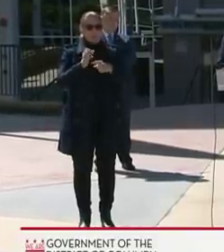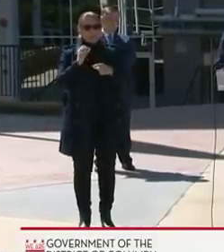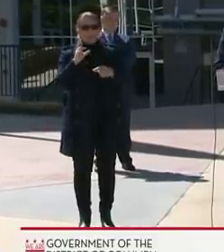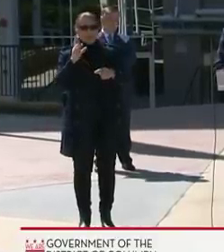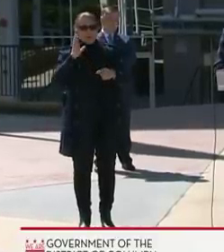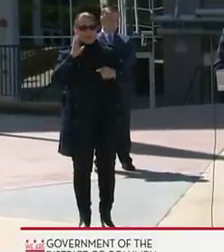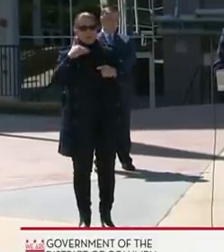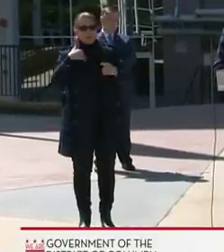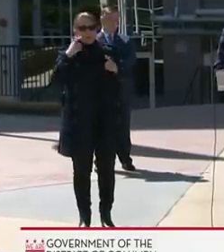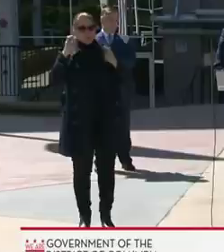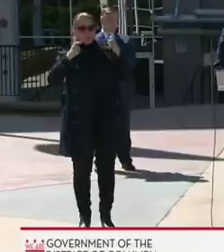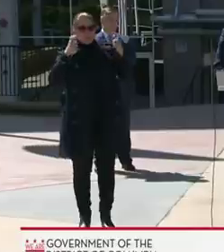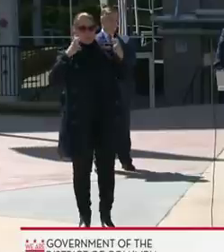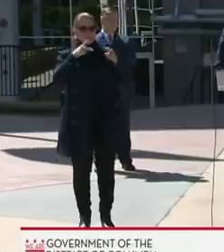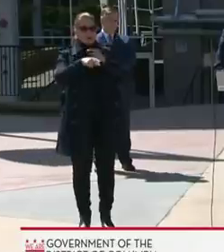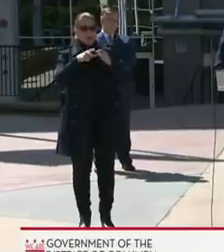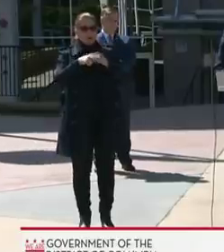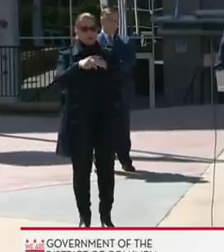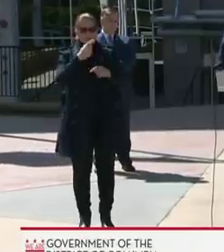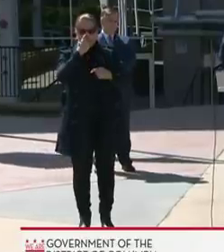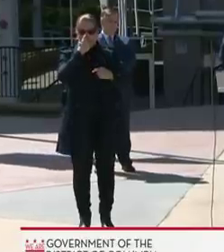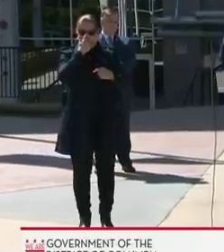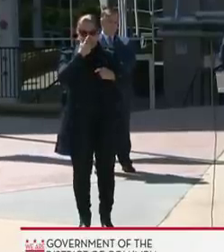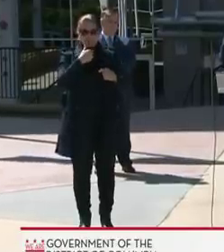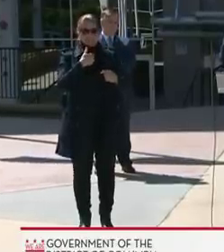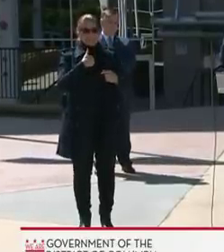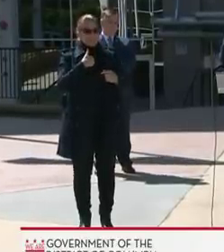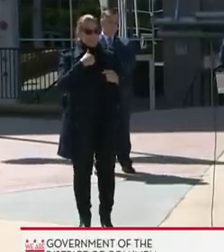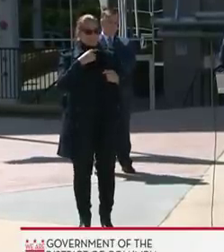Because I have a specific question about one proposal.